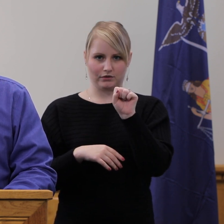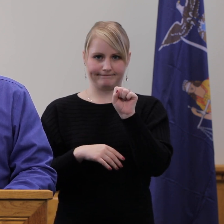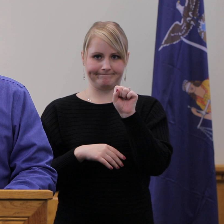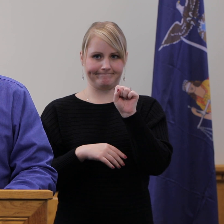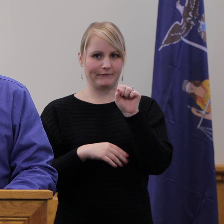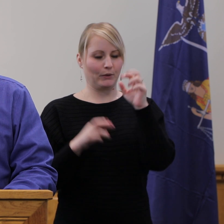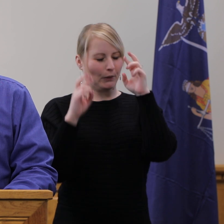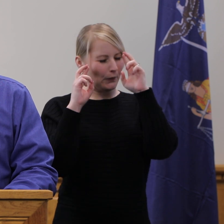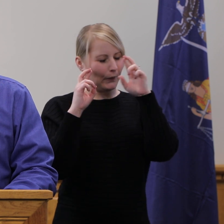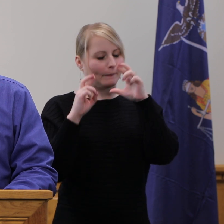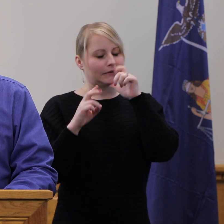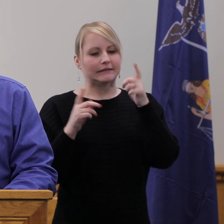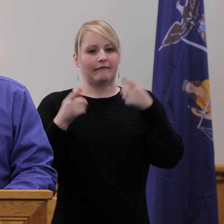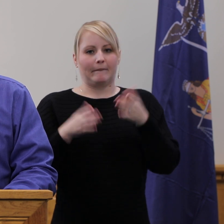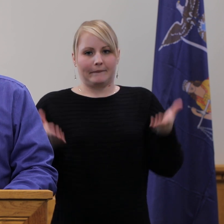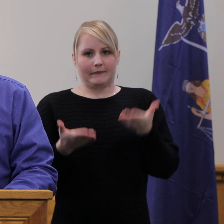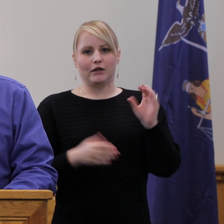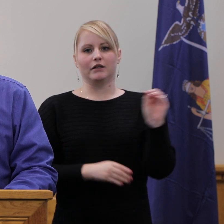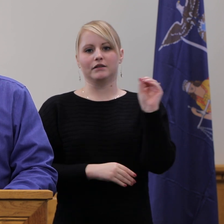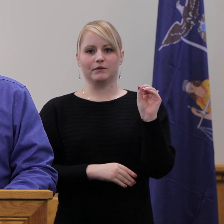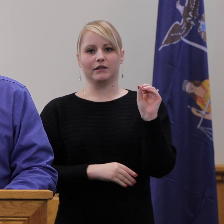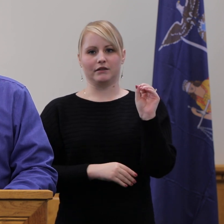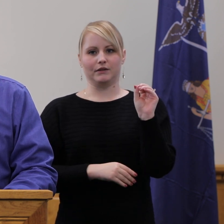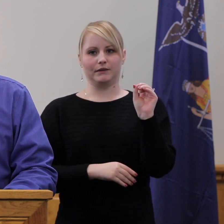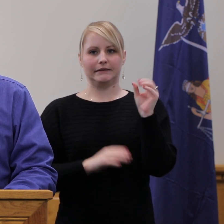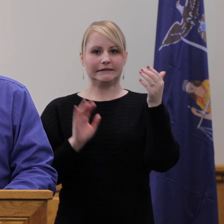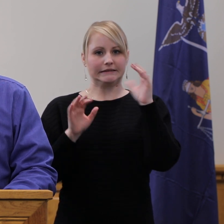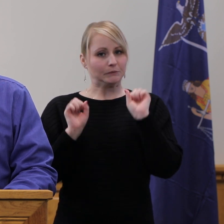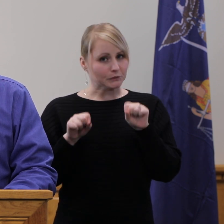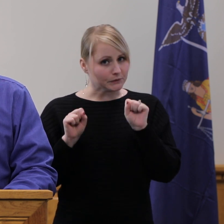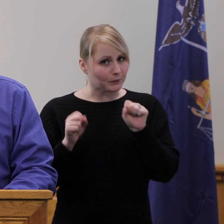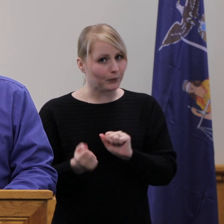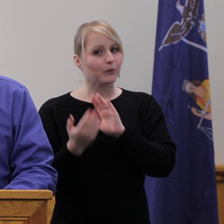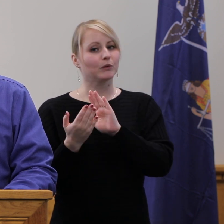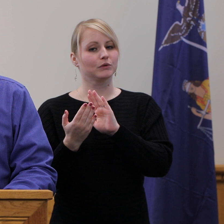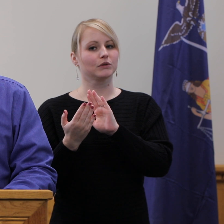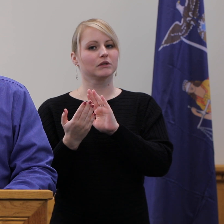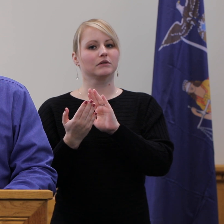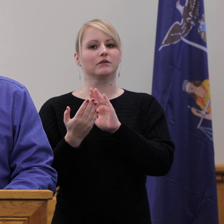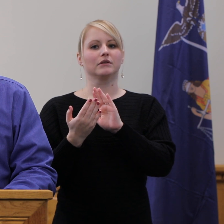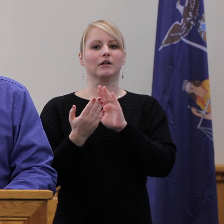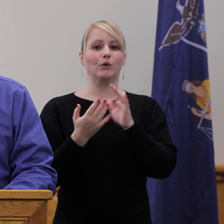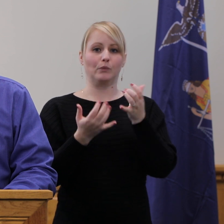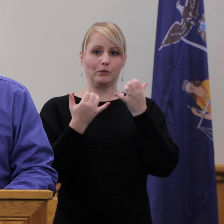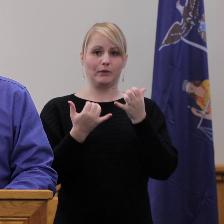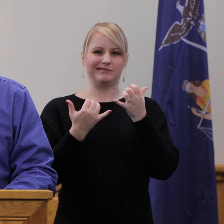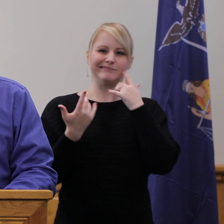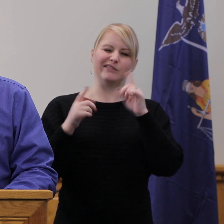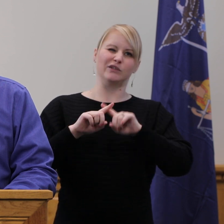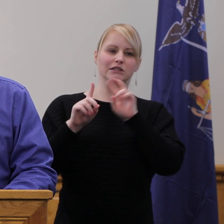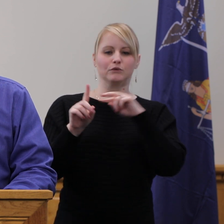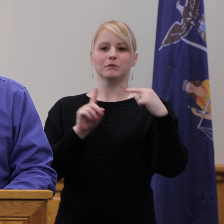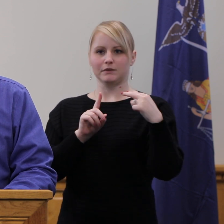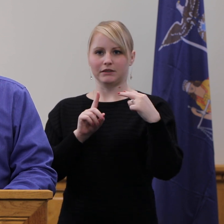approach. To put this in perspective, our positive test rate for the active COVID cases has been 1% or lower for the past